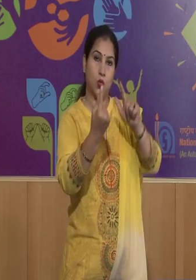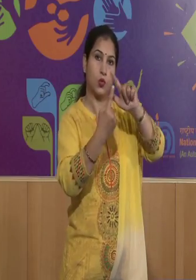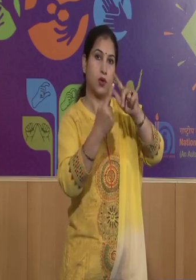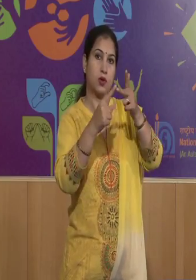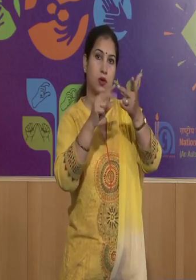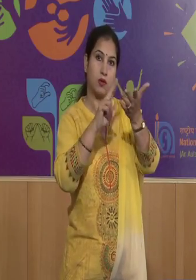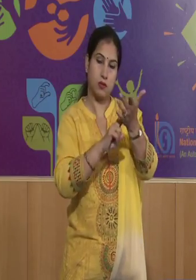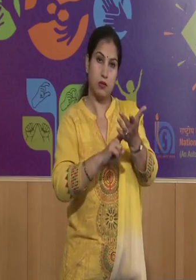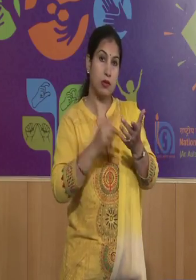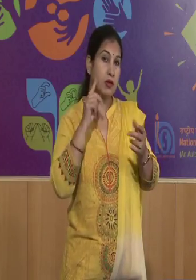If you have any query